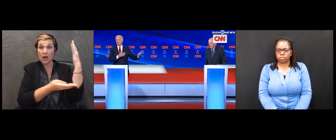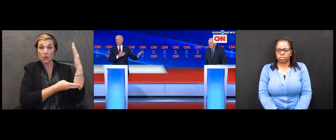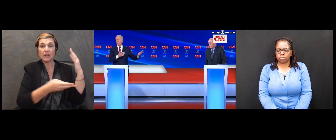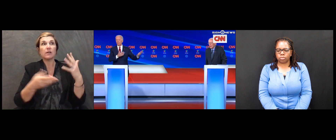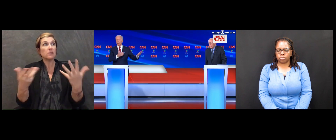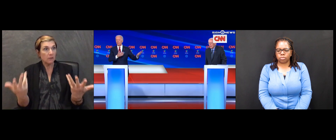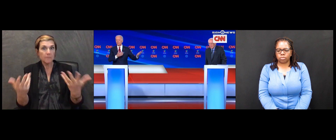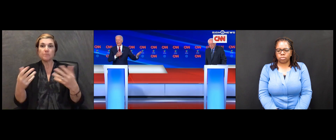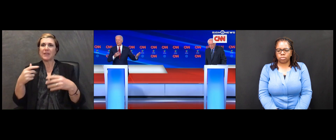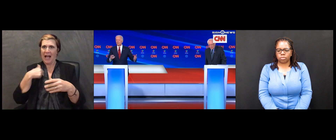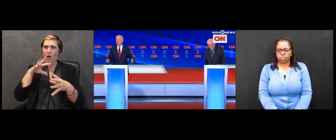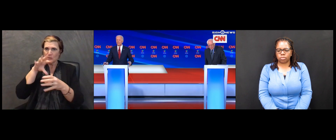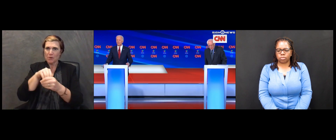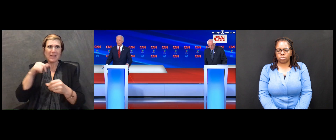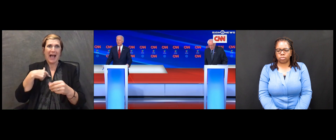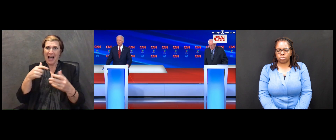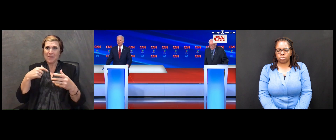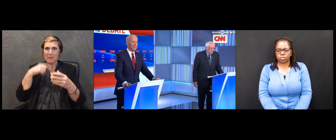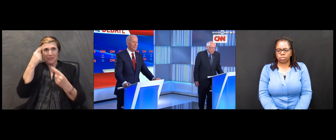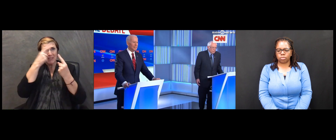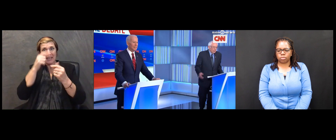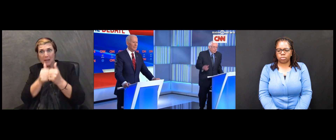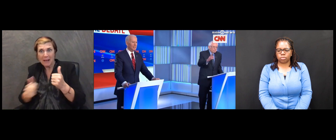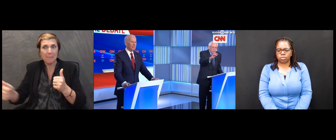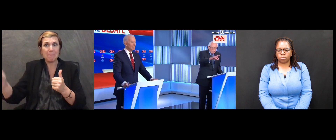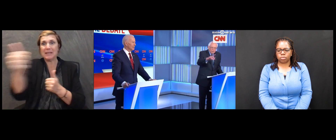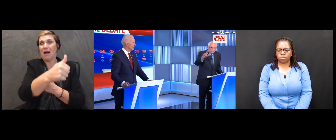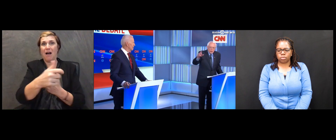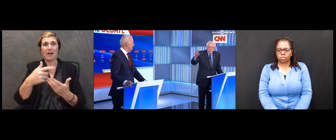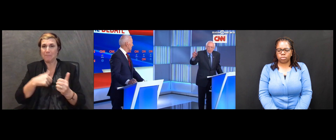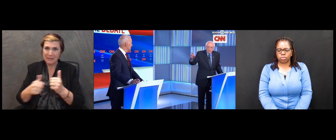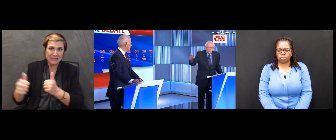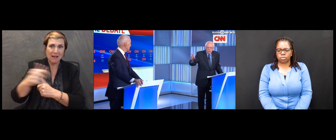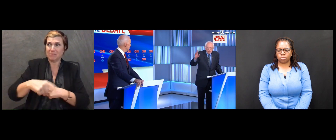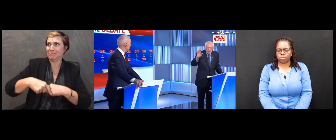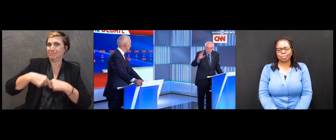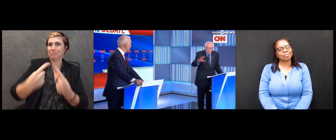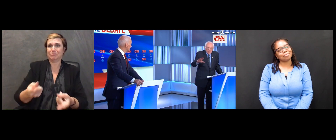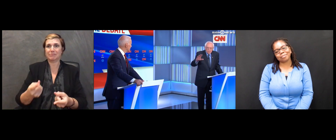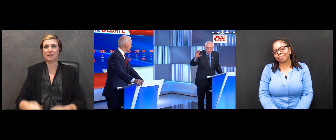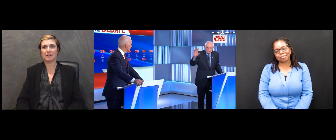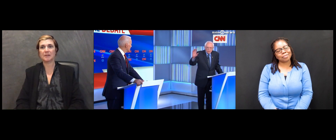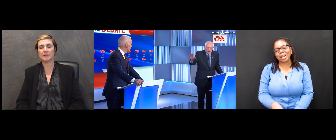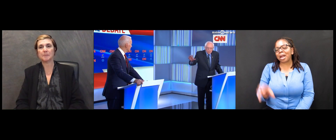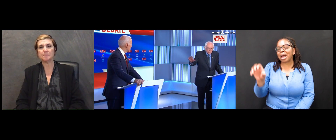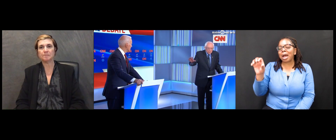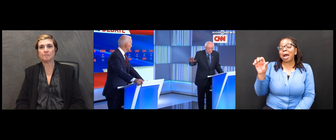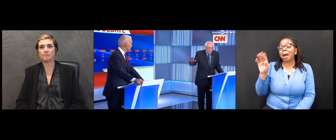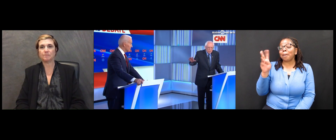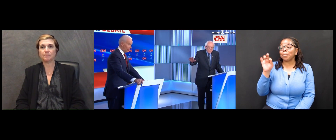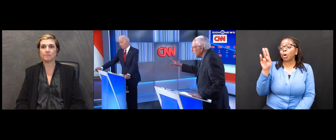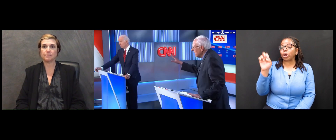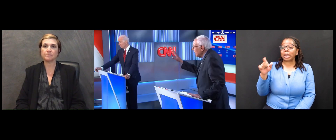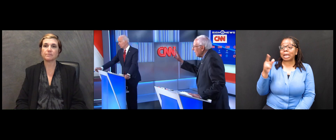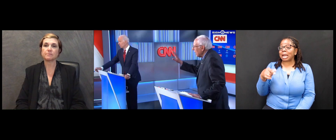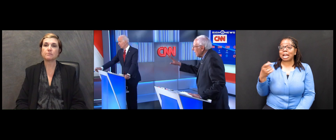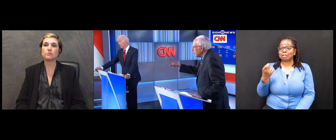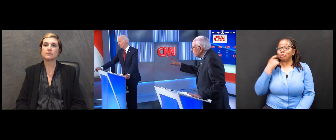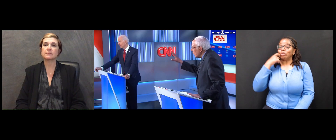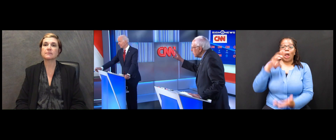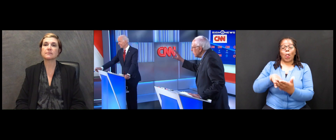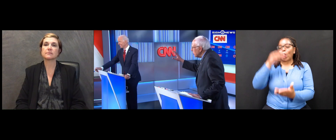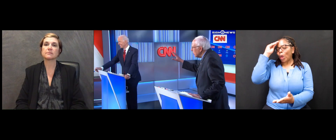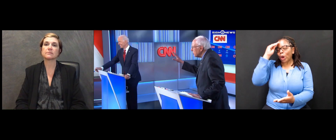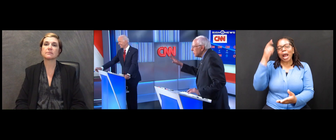sudden Bernie found this out is amazing to me. Senator Sanders? Now, Bernie didn't find it out. Bernie is listening to the scientists.